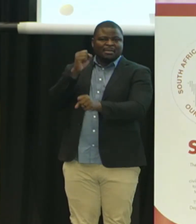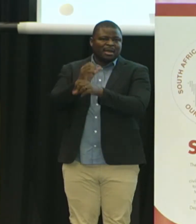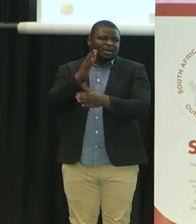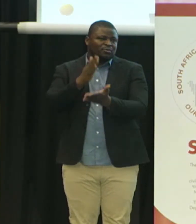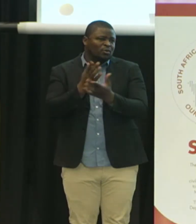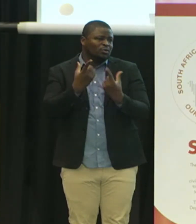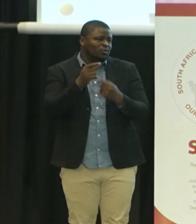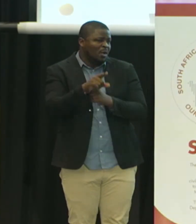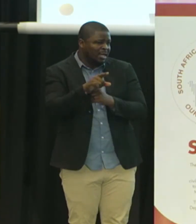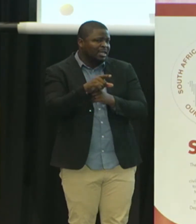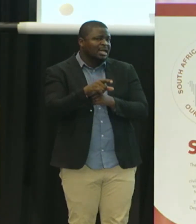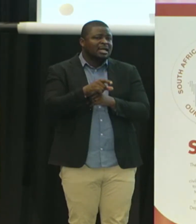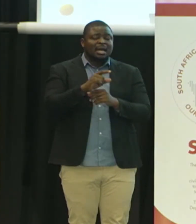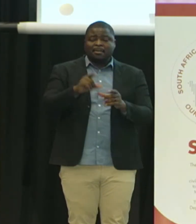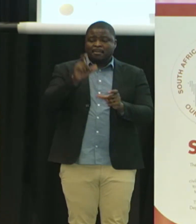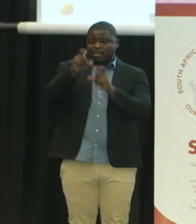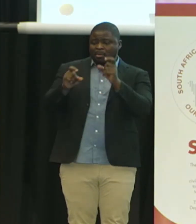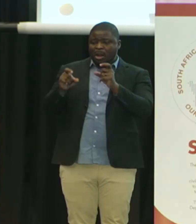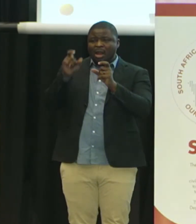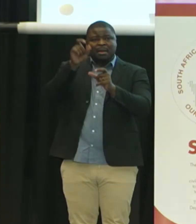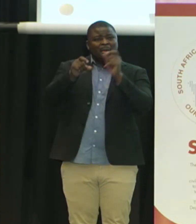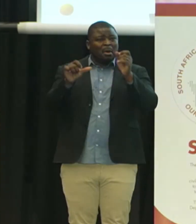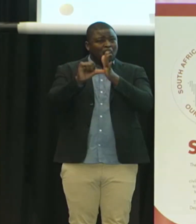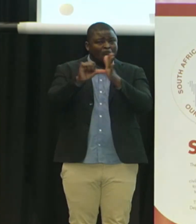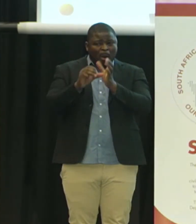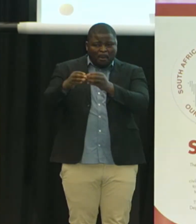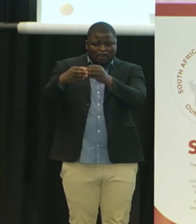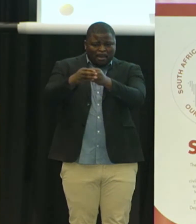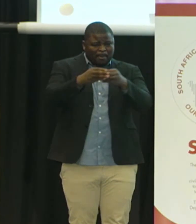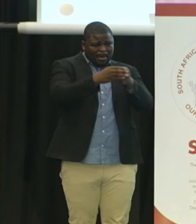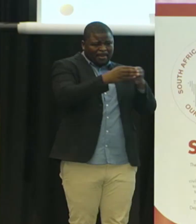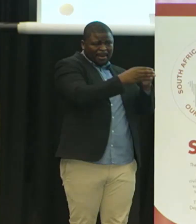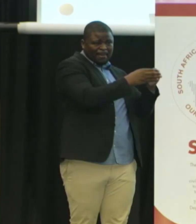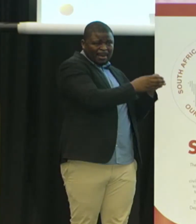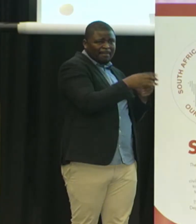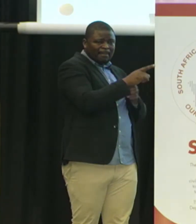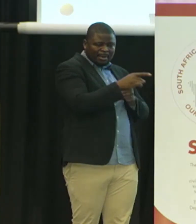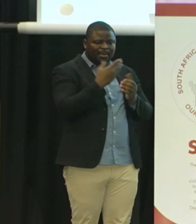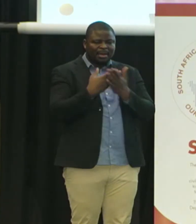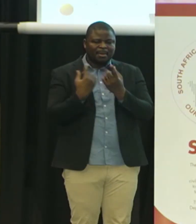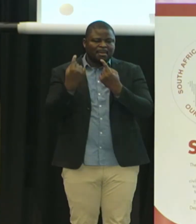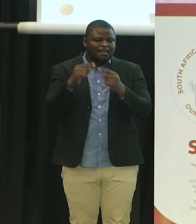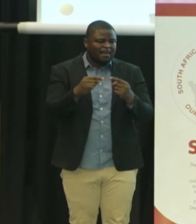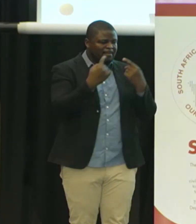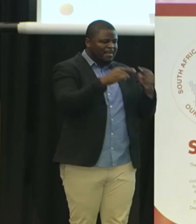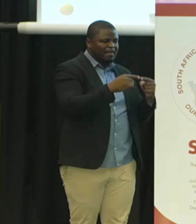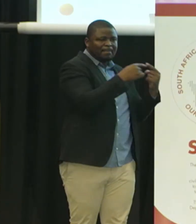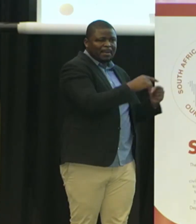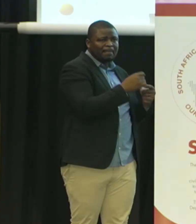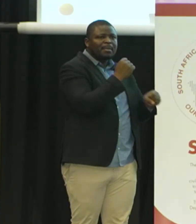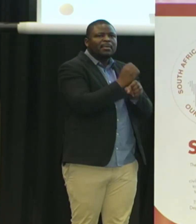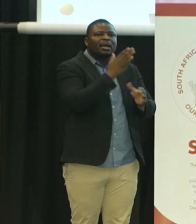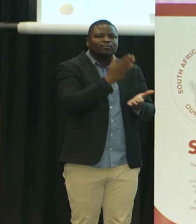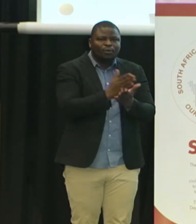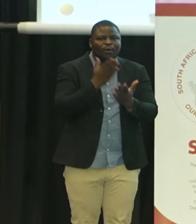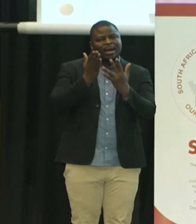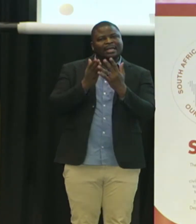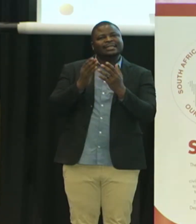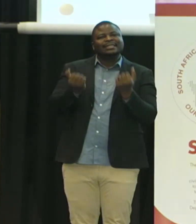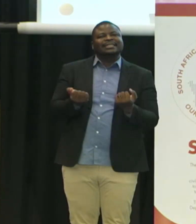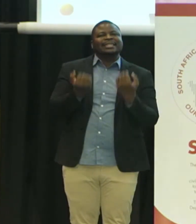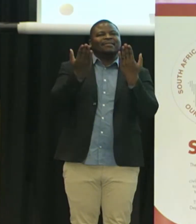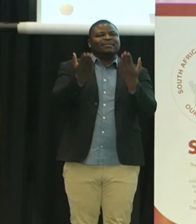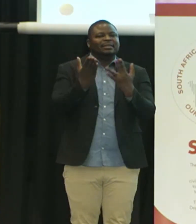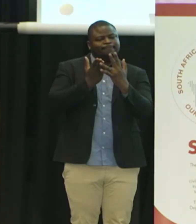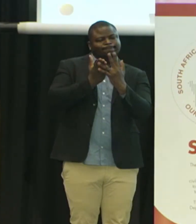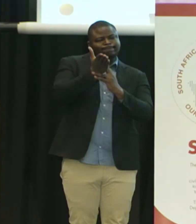for this key population, they map and ensure that this key population, they are being referred